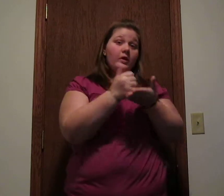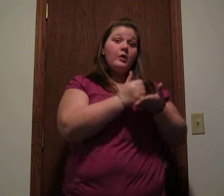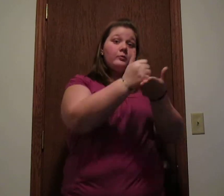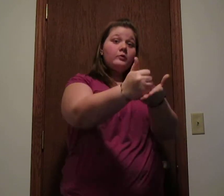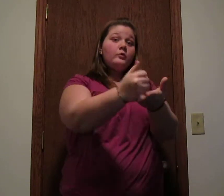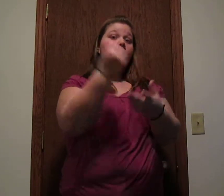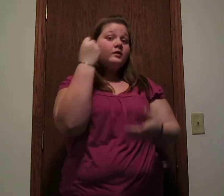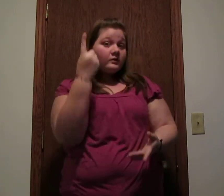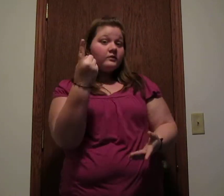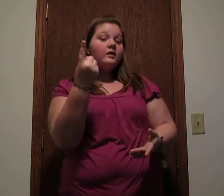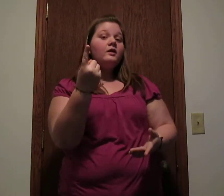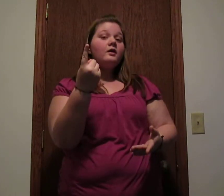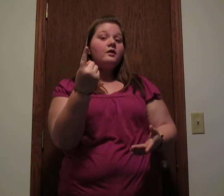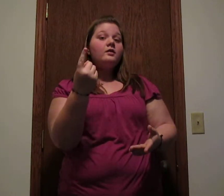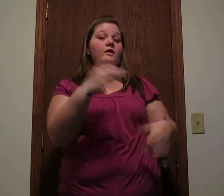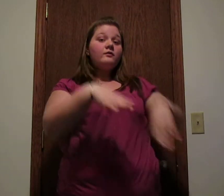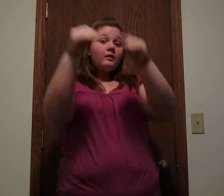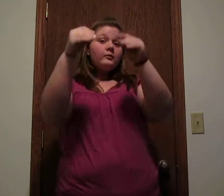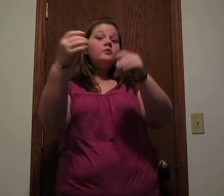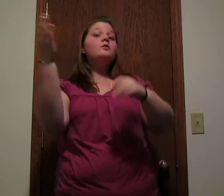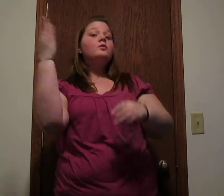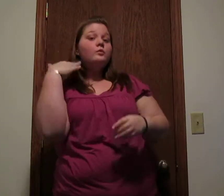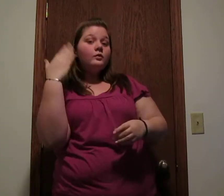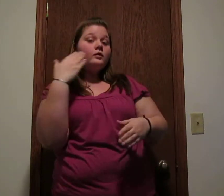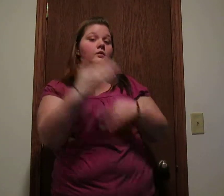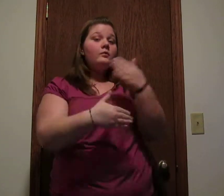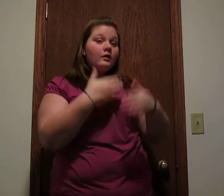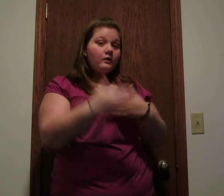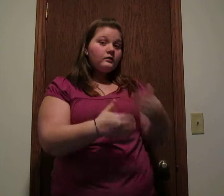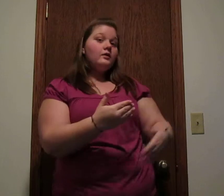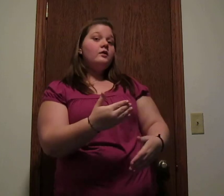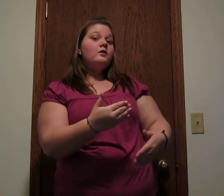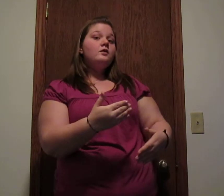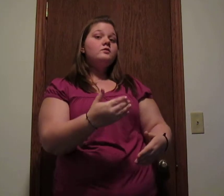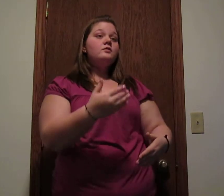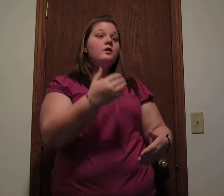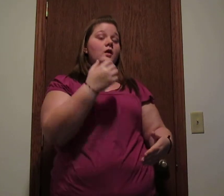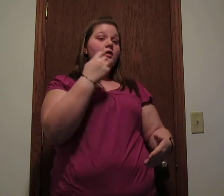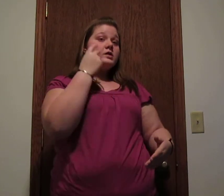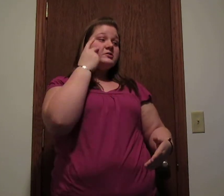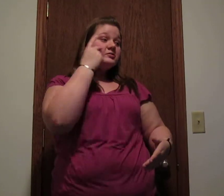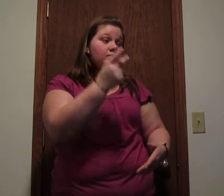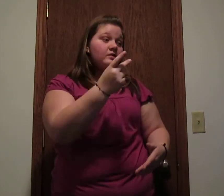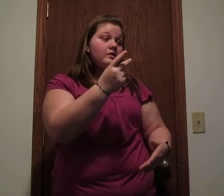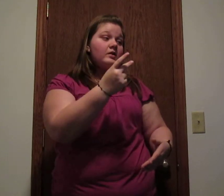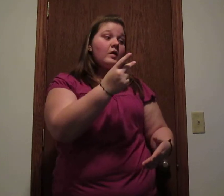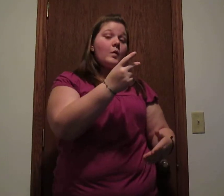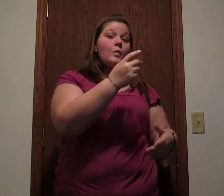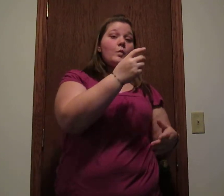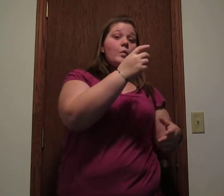process. And what you're looking at basically is taking water from its liquid phase and putting it to its